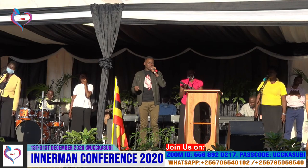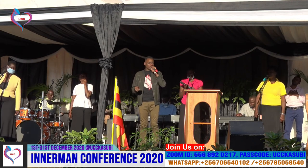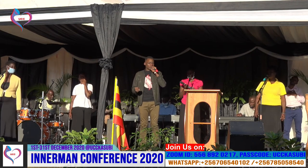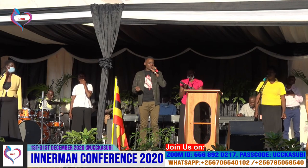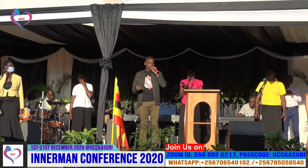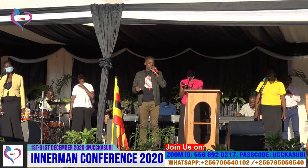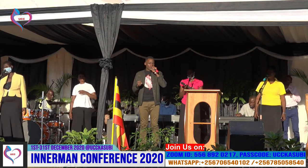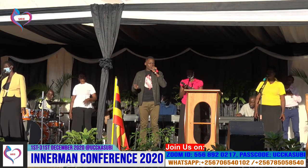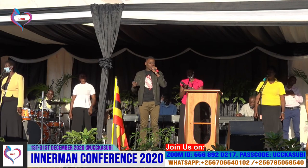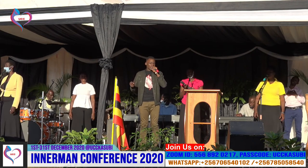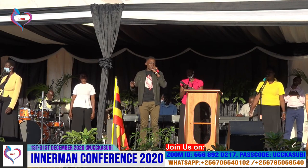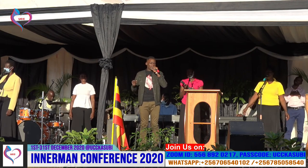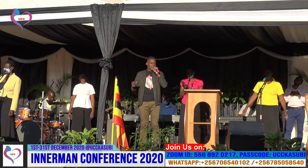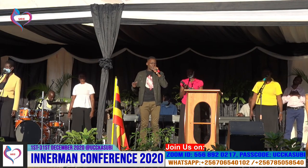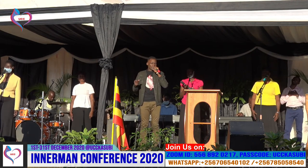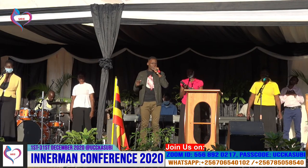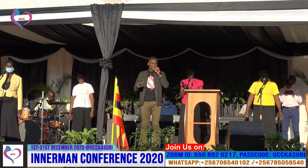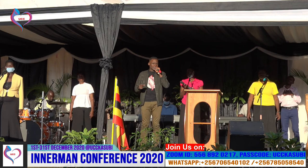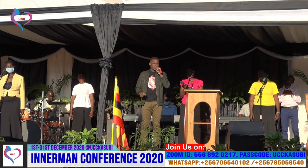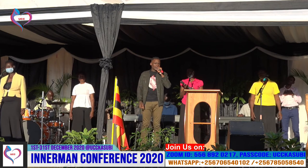pumulira mu kwe.